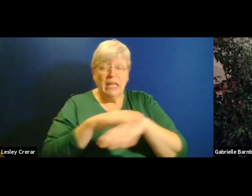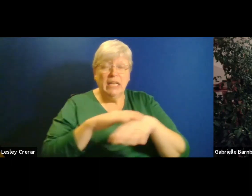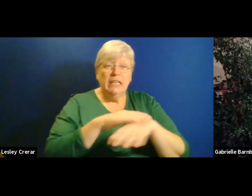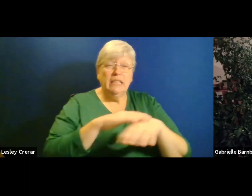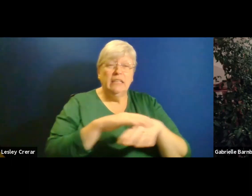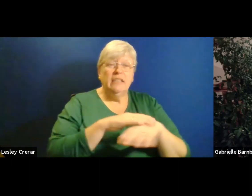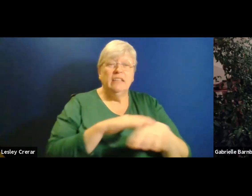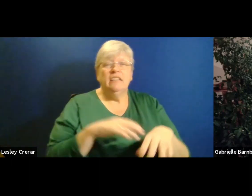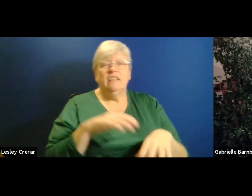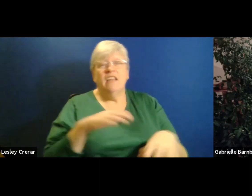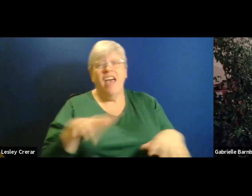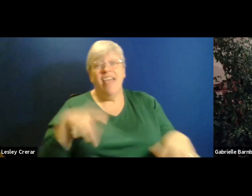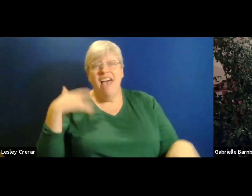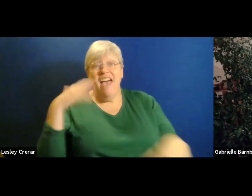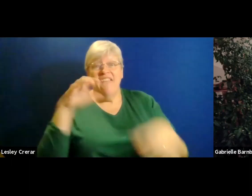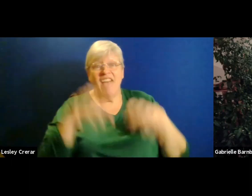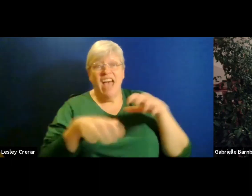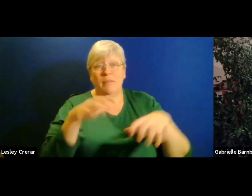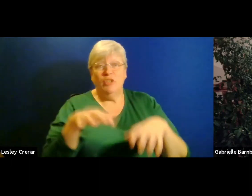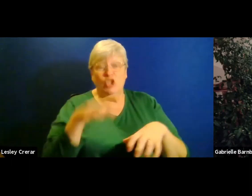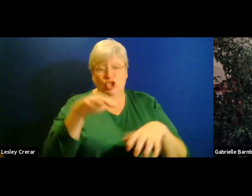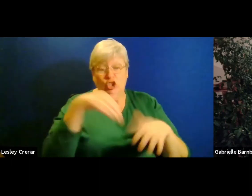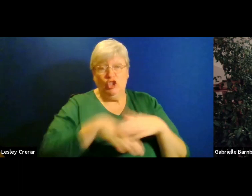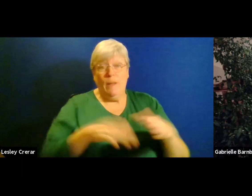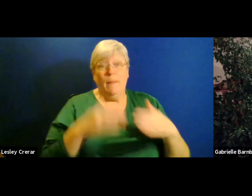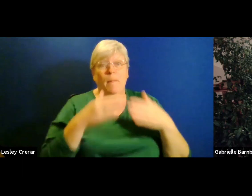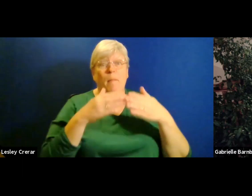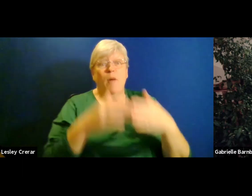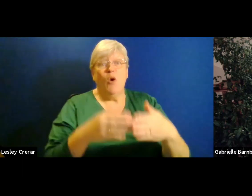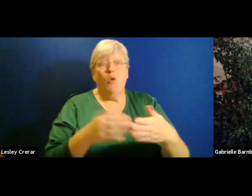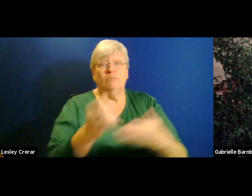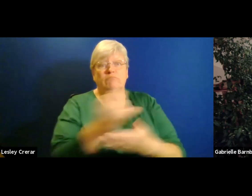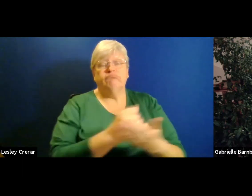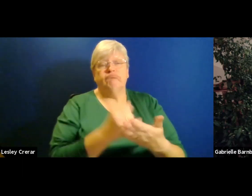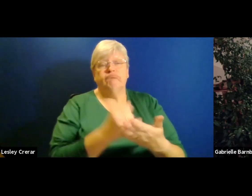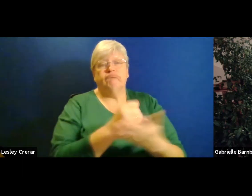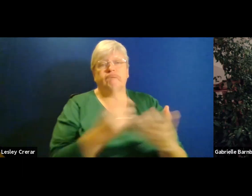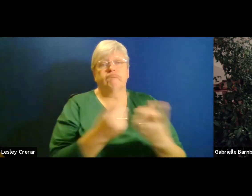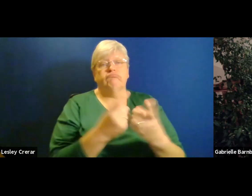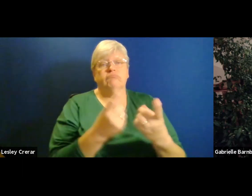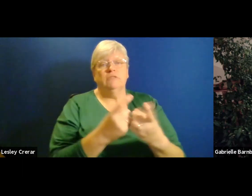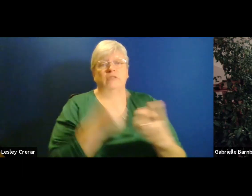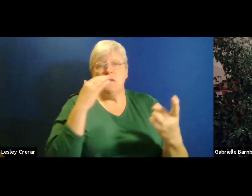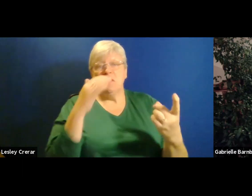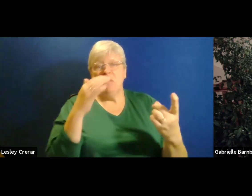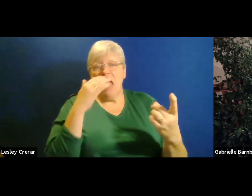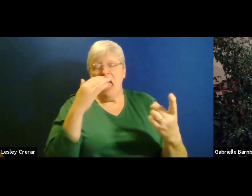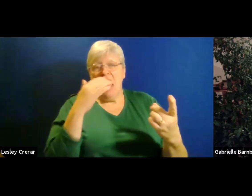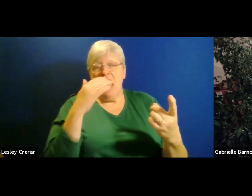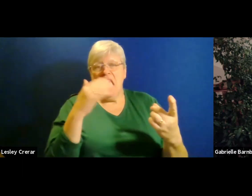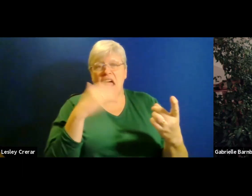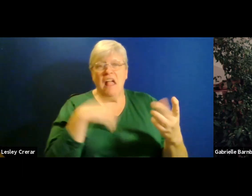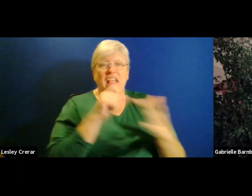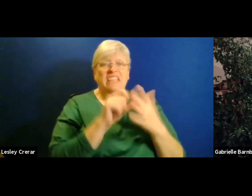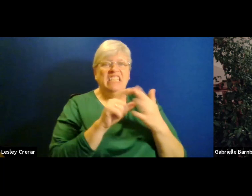Live animals in the hold. Perishable goods. Smell of diesel and